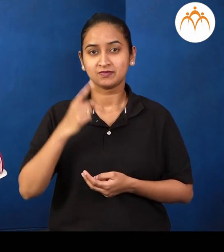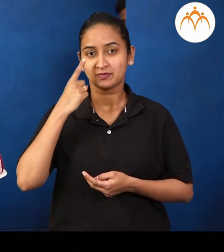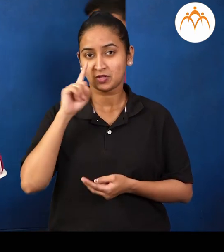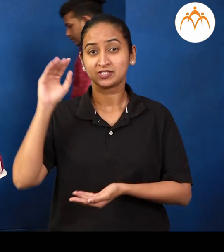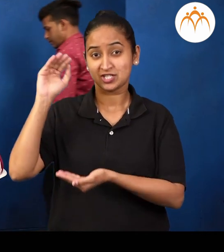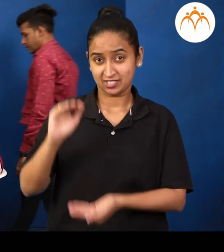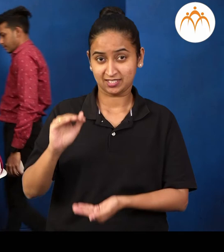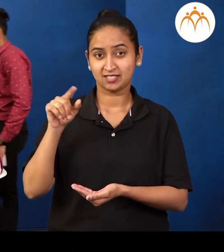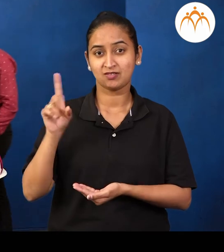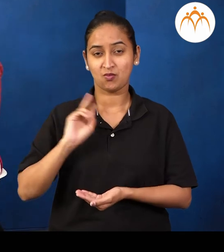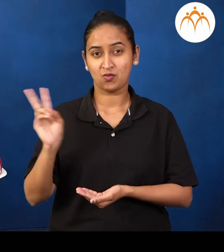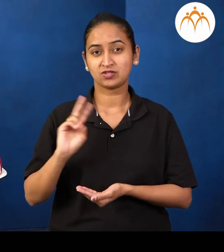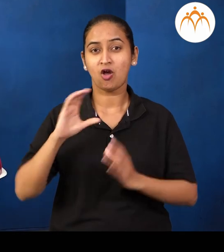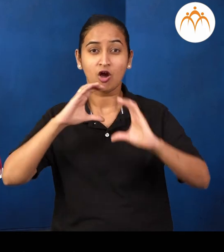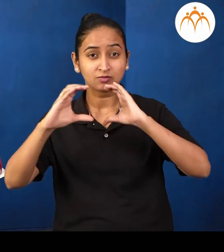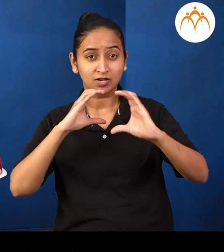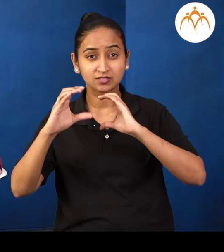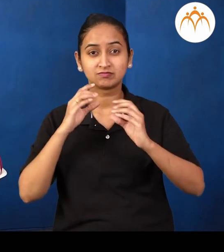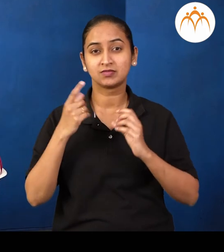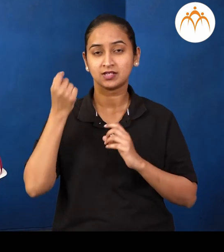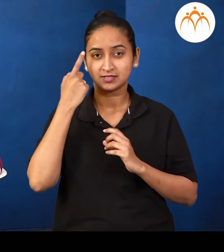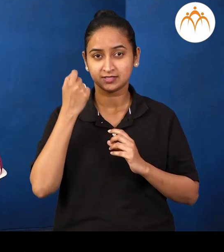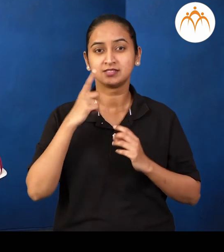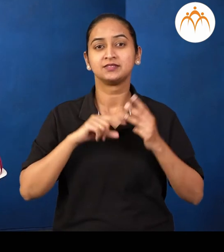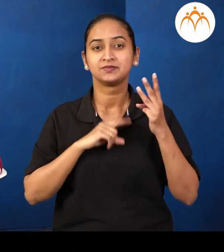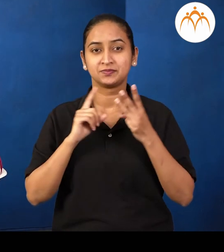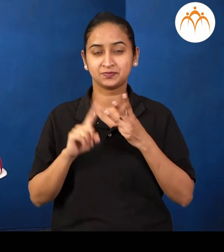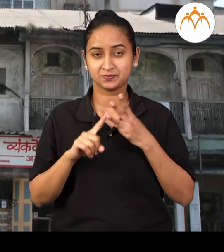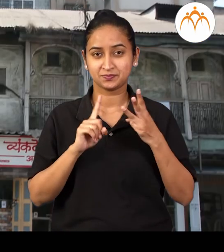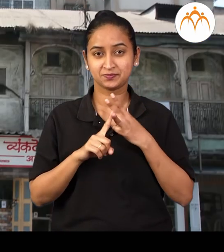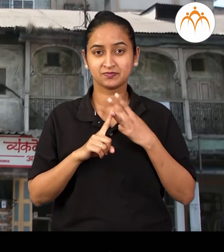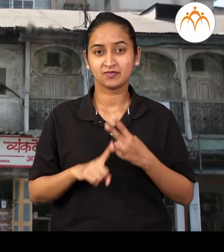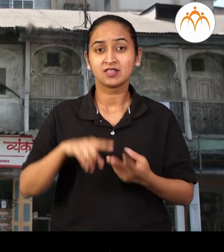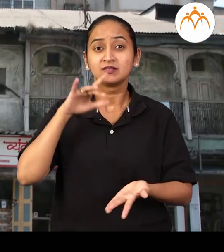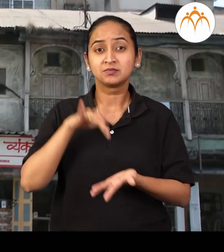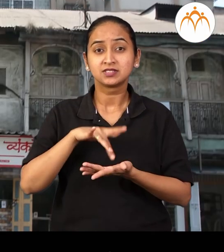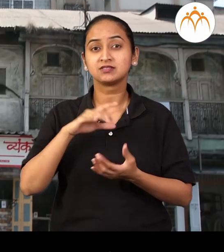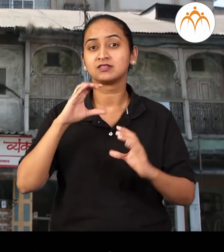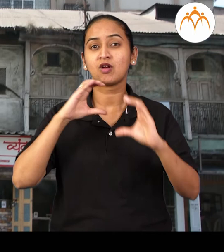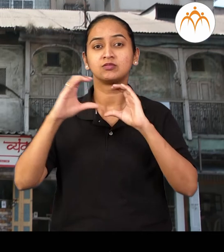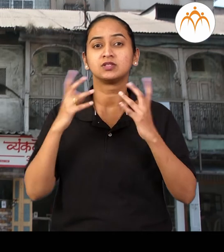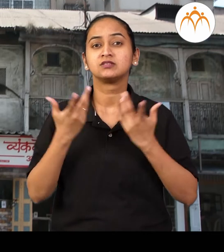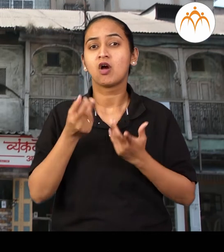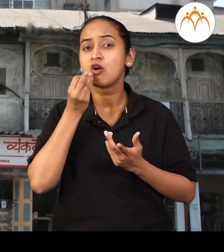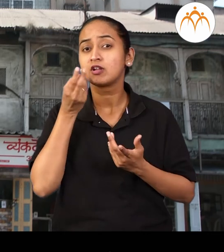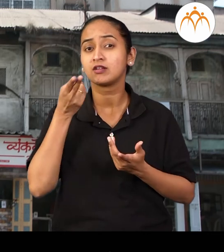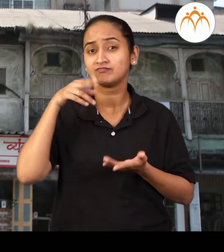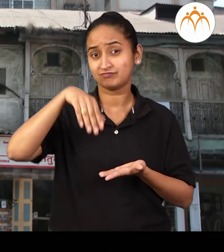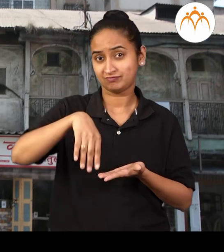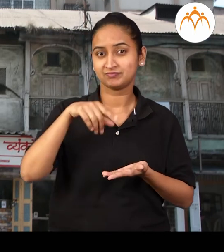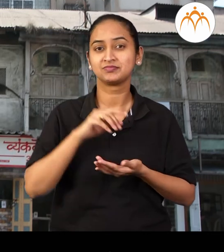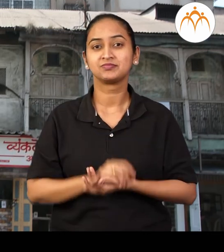was among mother and daughter. We knew that the place of